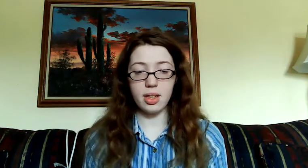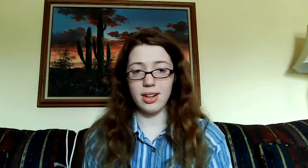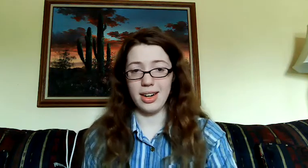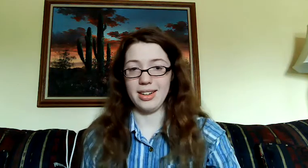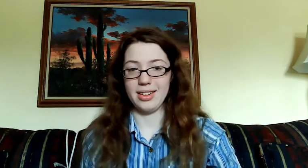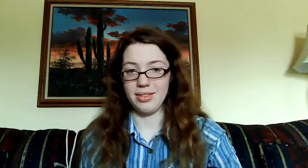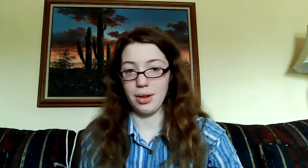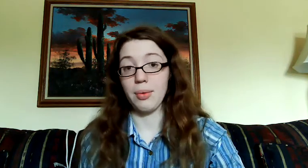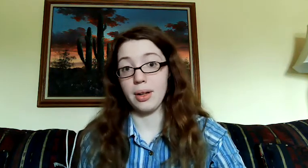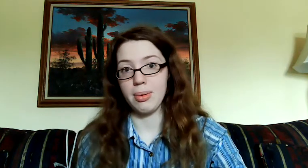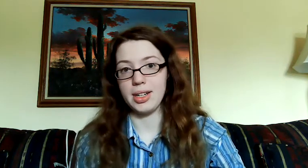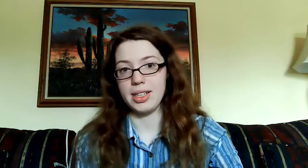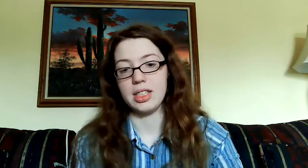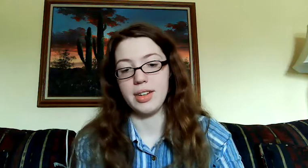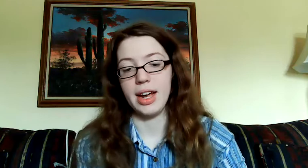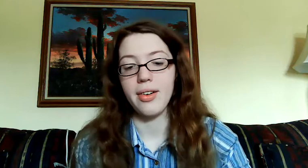Alright, now for the real point of this video.